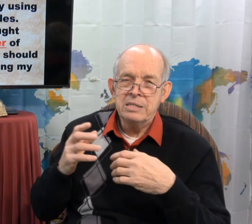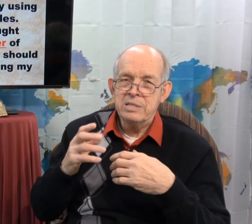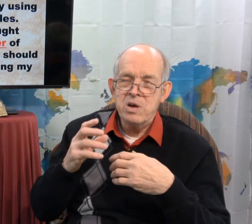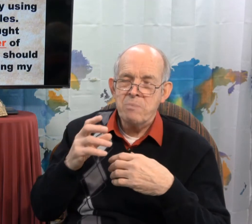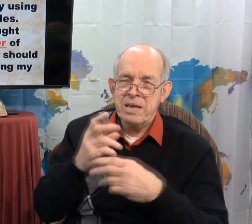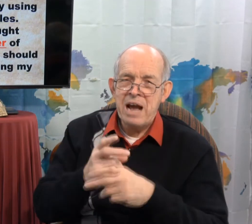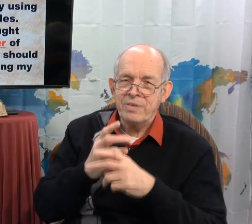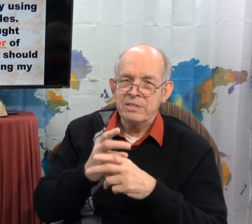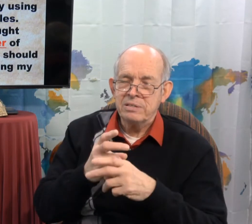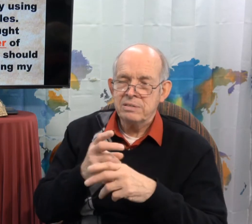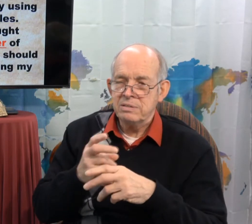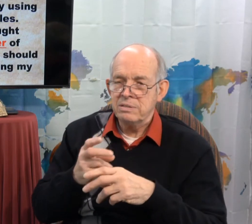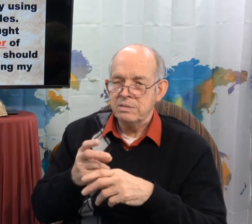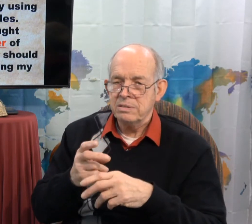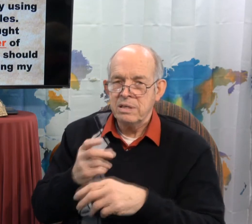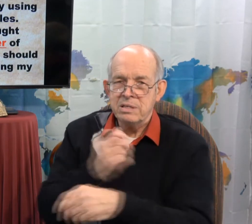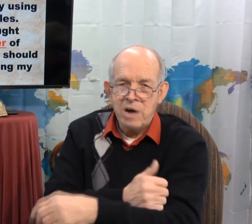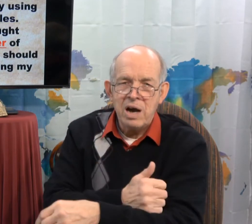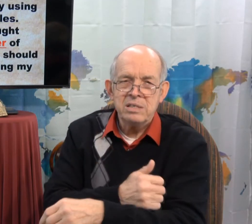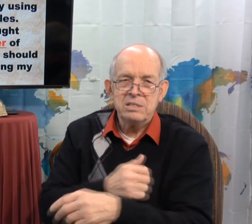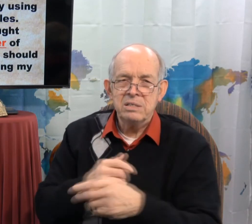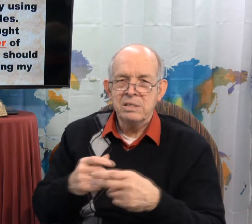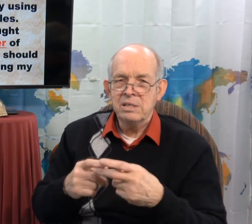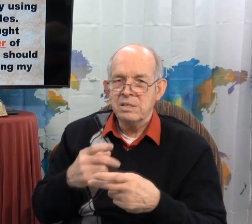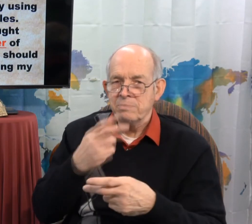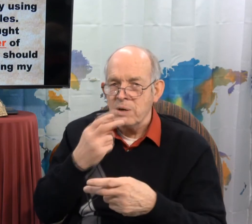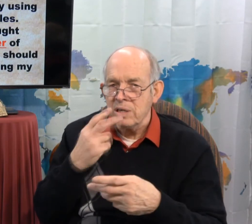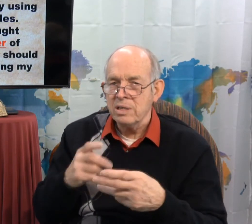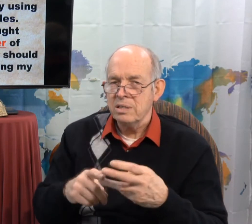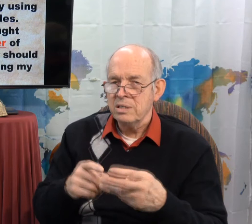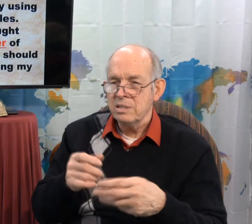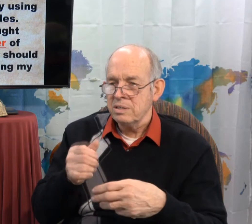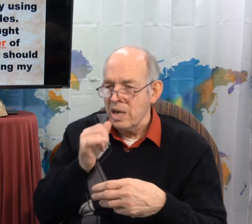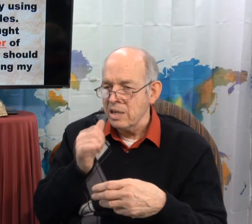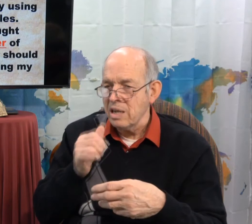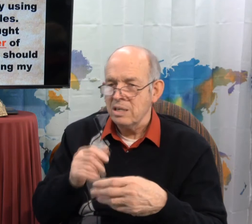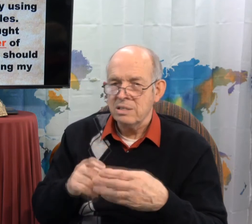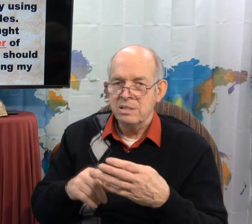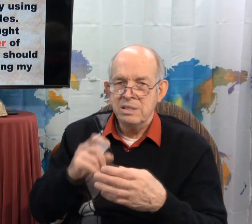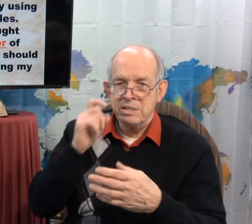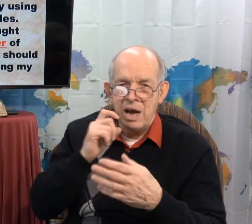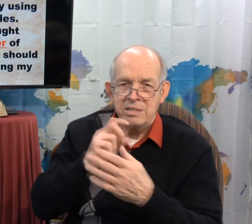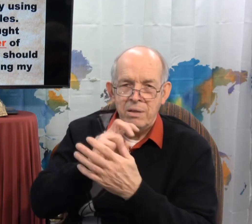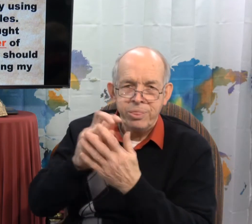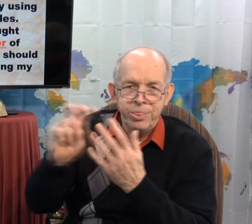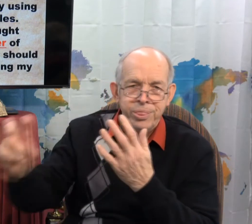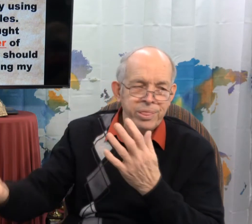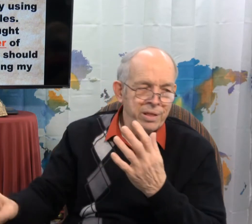we are together. Drug, smoking, drinking, sex,